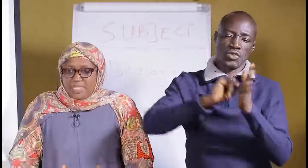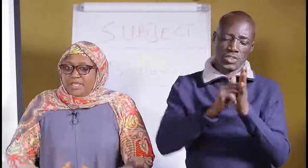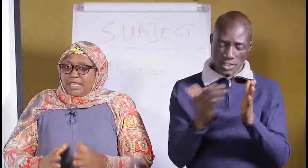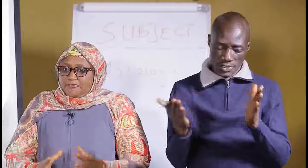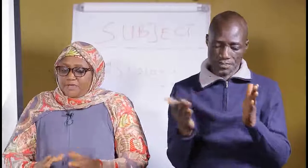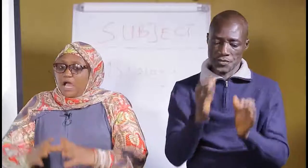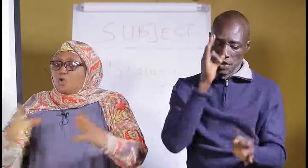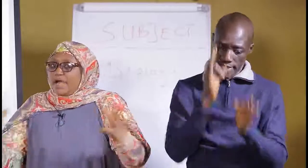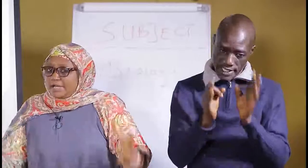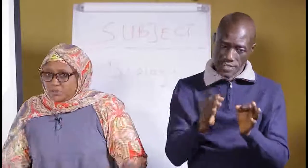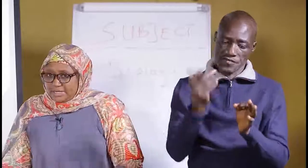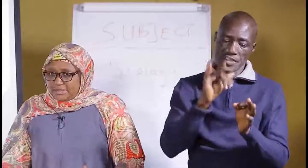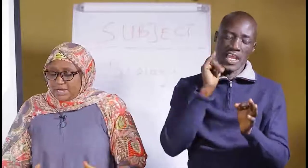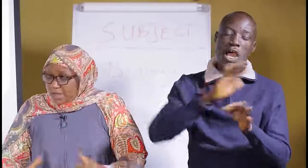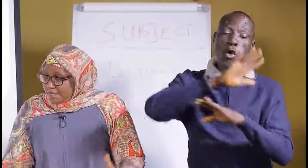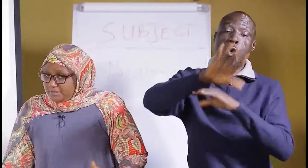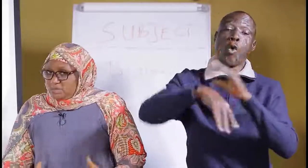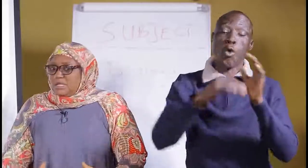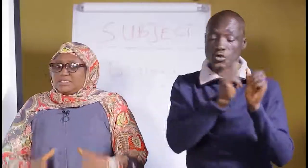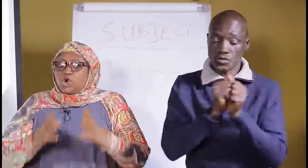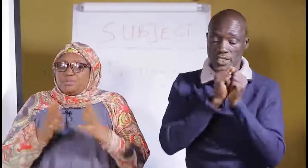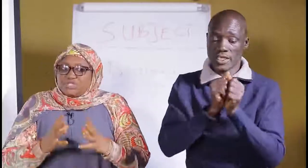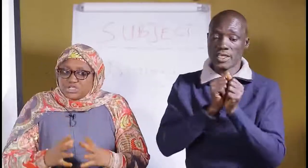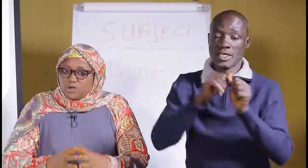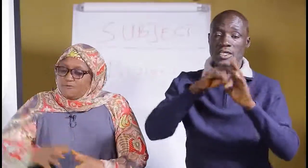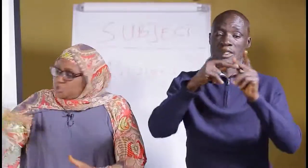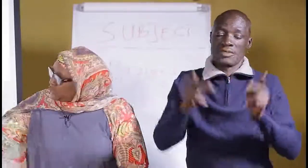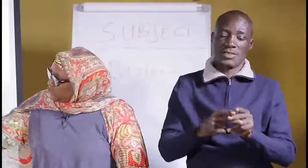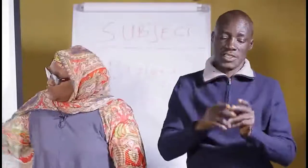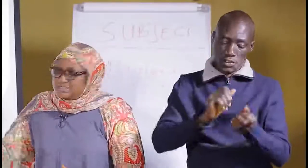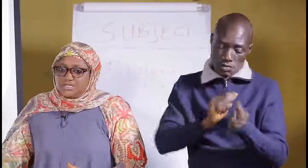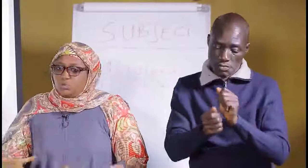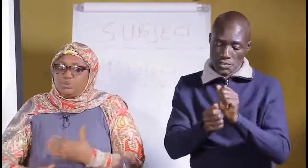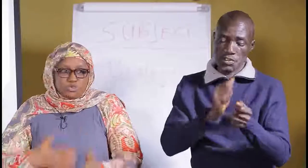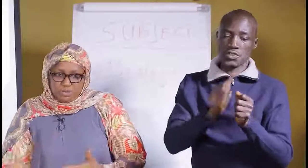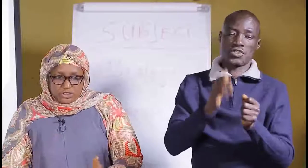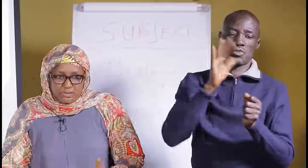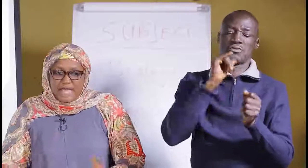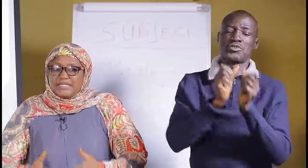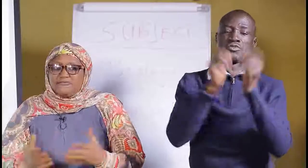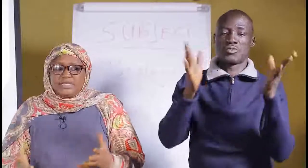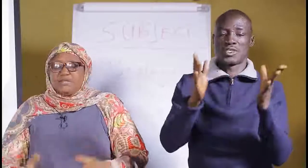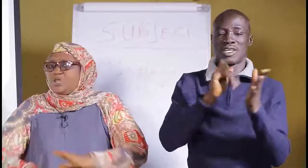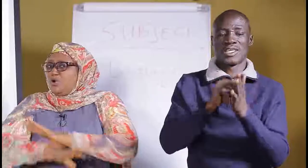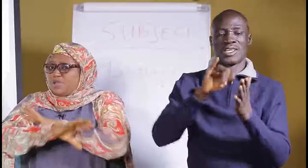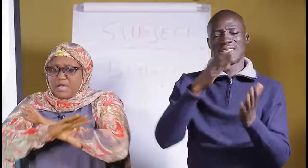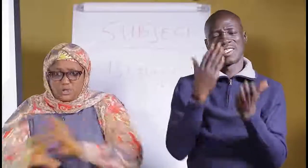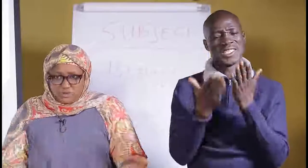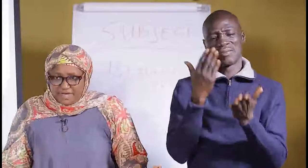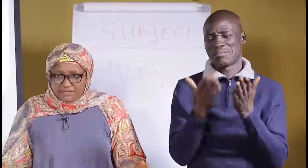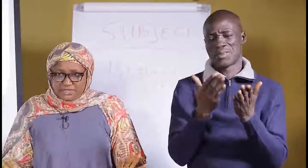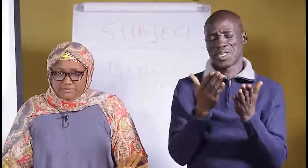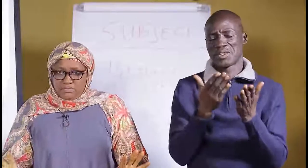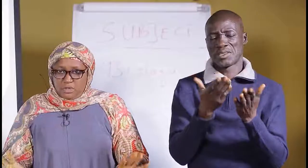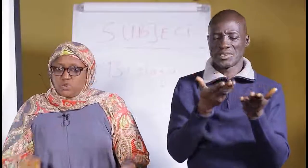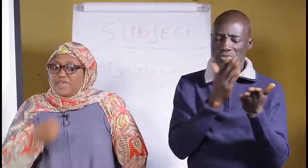resources, if they are overcrowded, the competition for those resources will be too much, and definitely many of them cannot